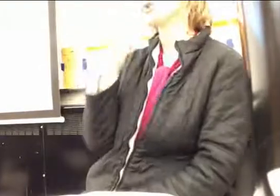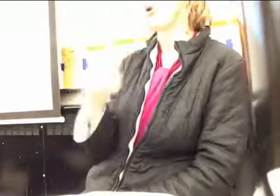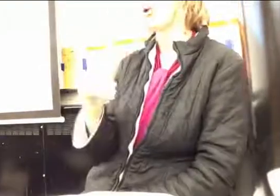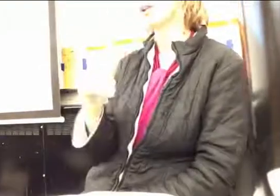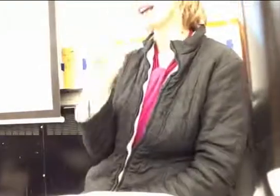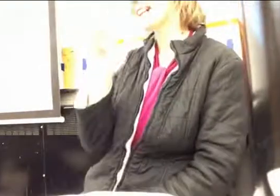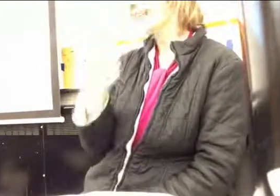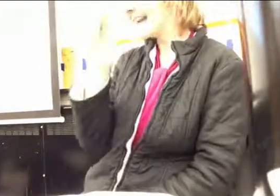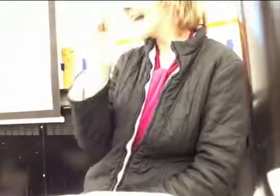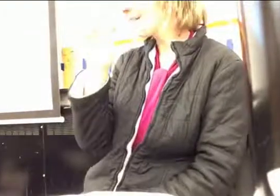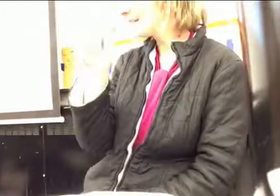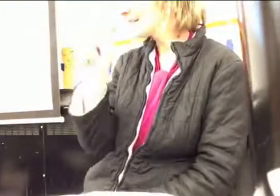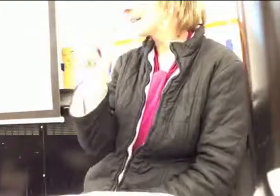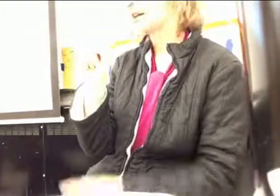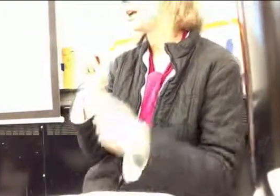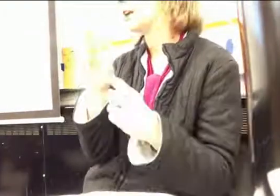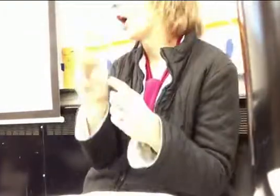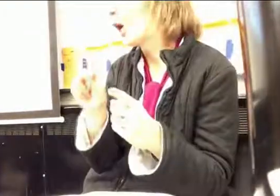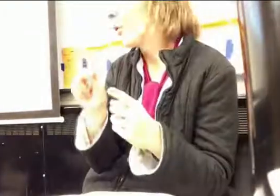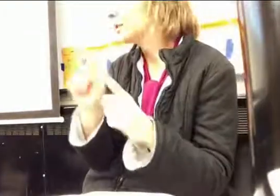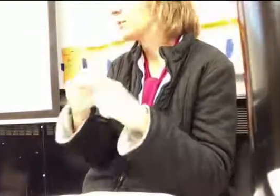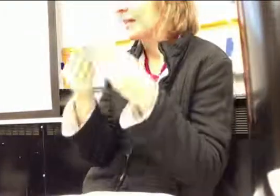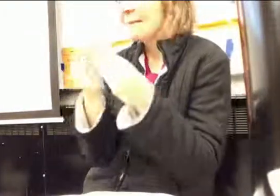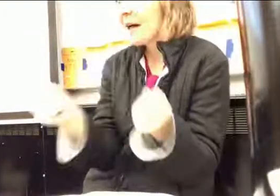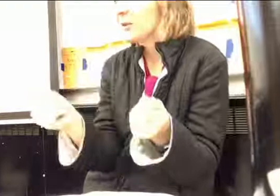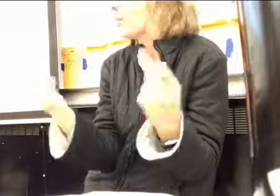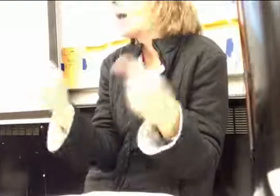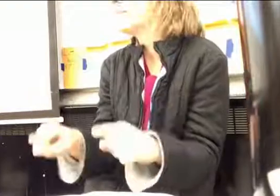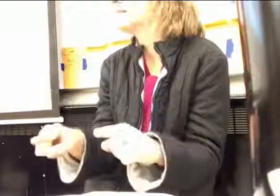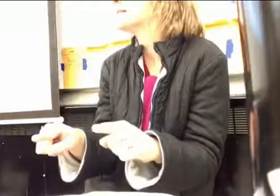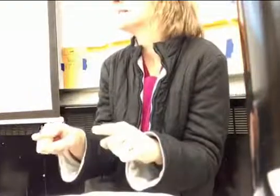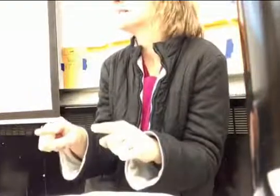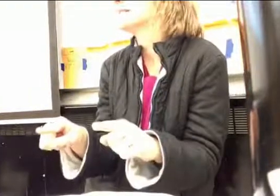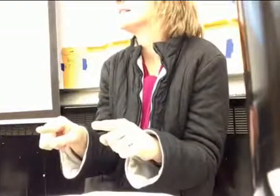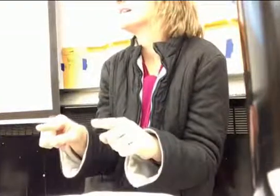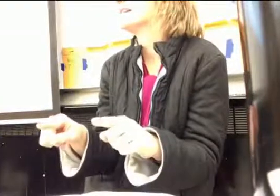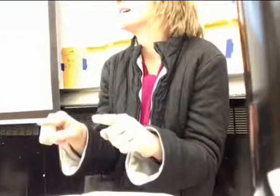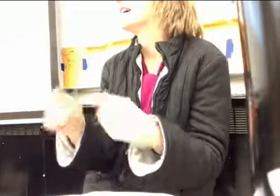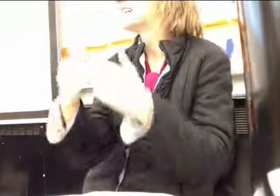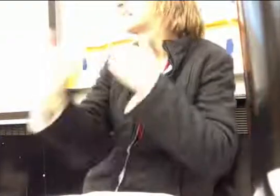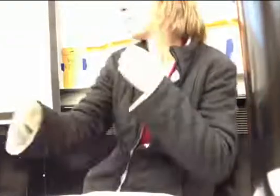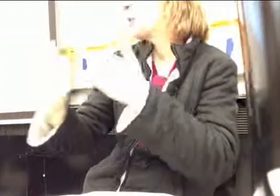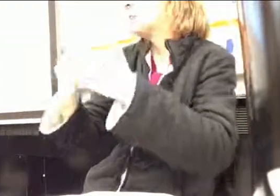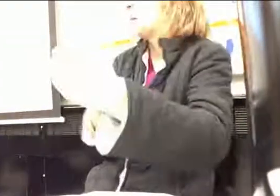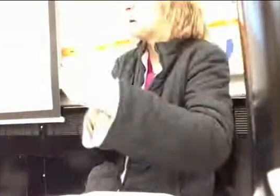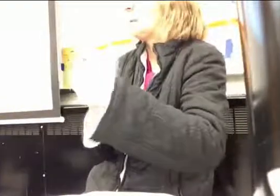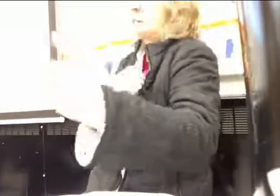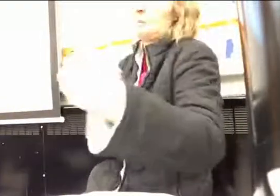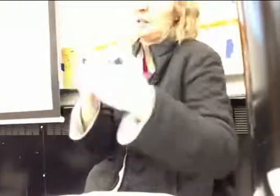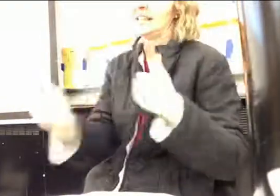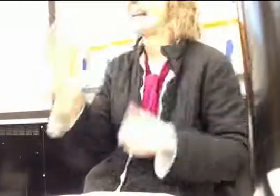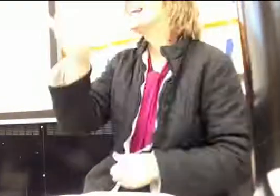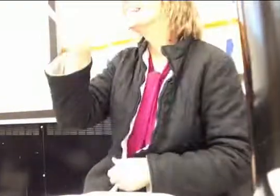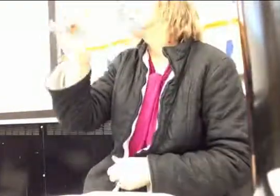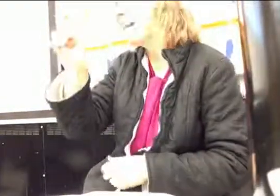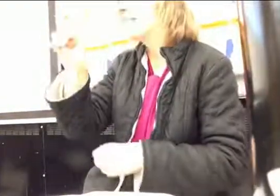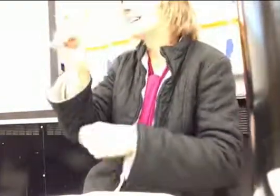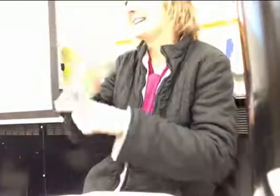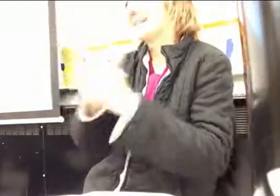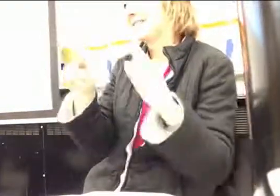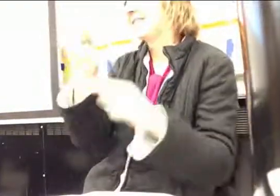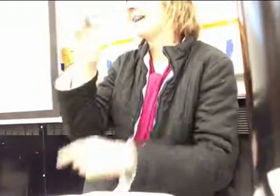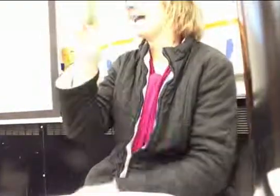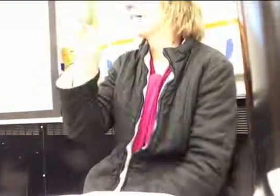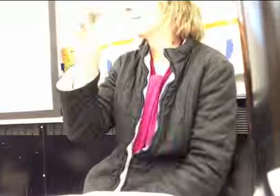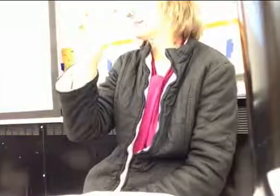element? No. Nope. So when they melt it down, what's going to happen? It's going to separate into like almost 70 different elements and minerals